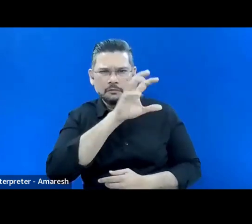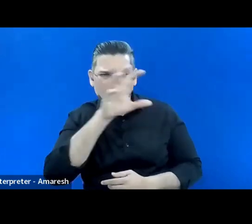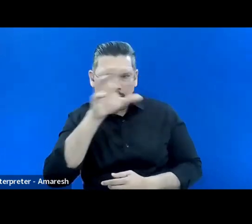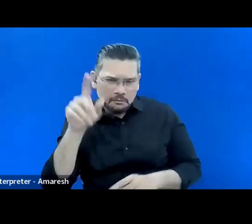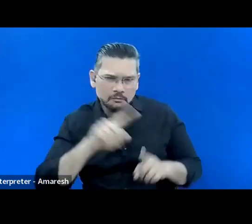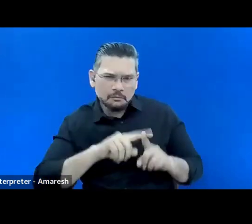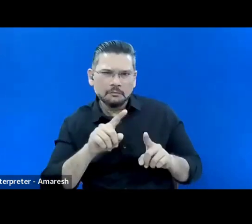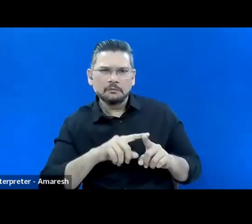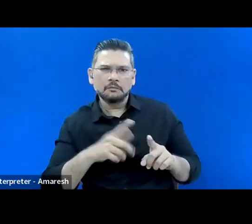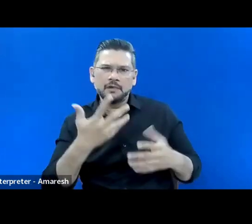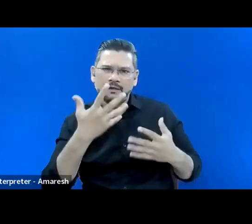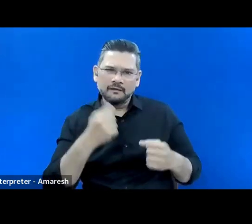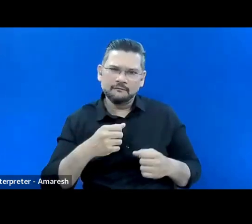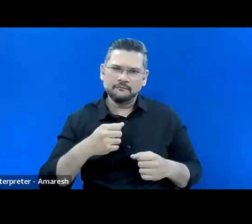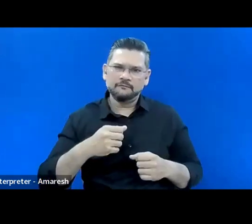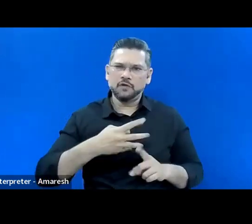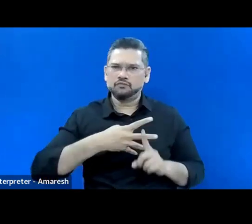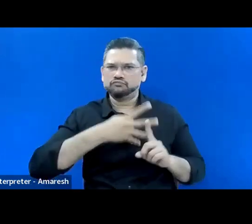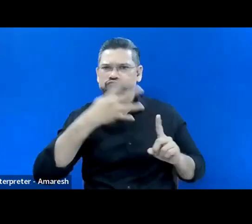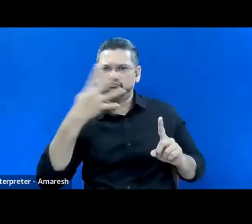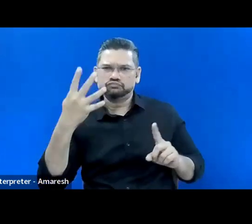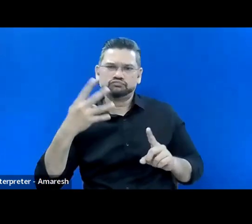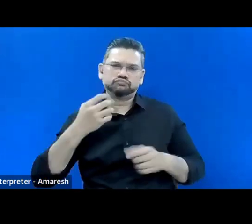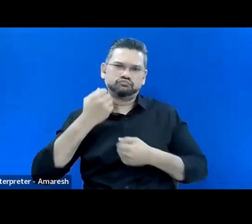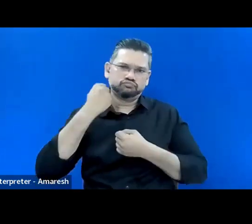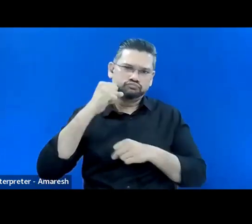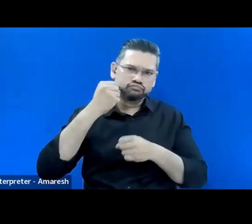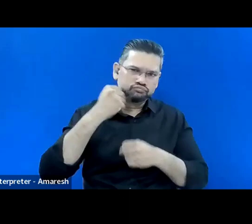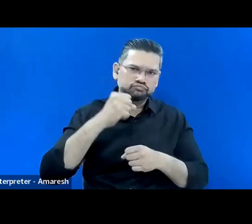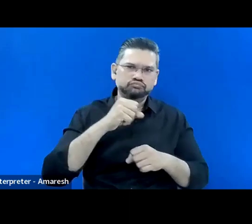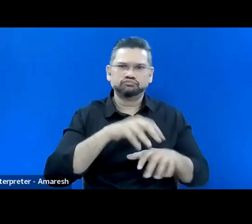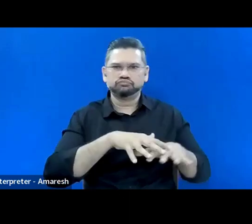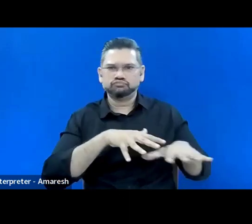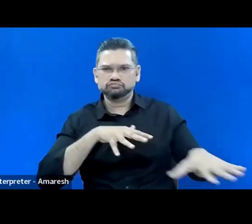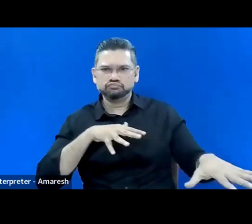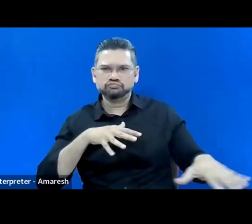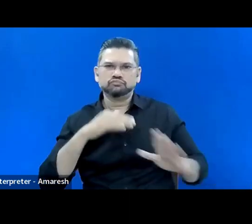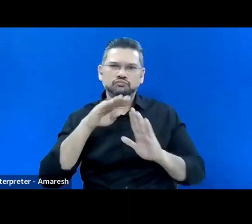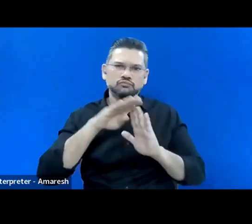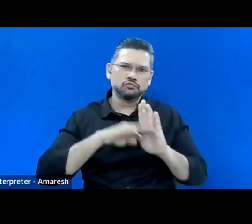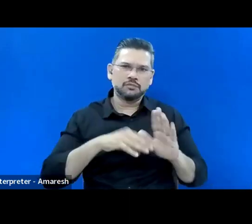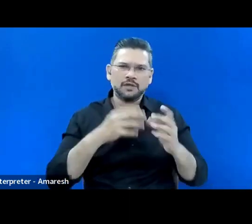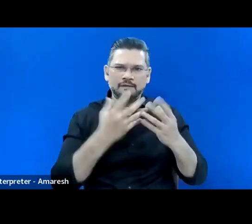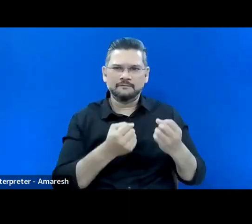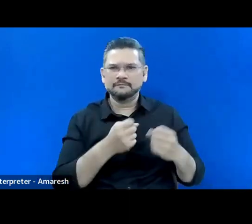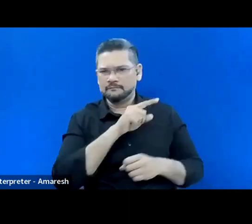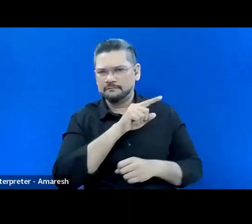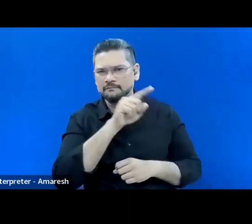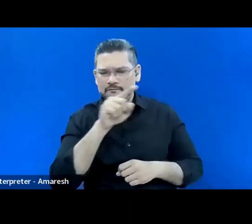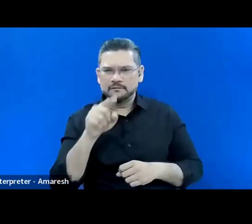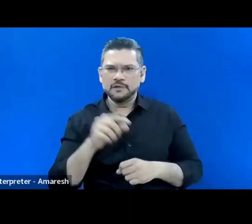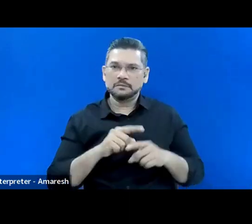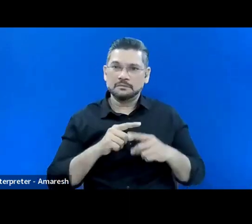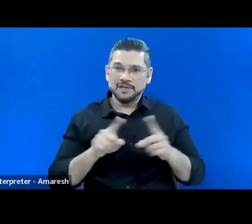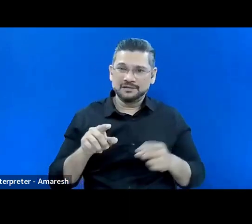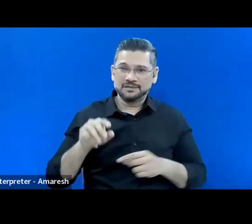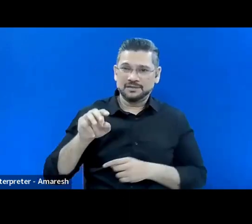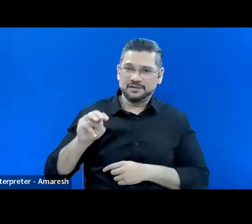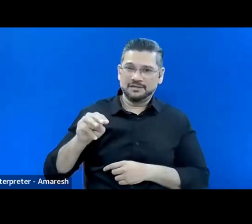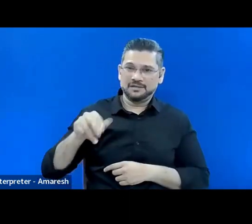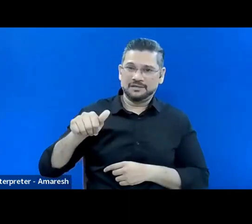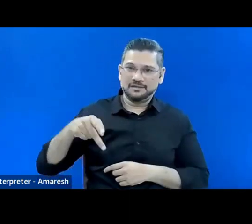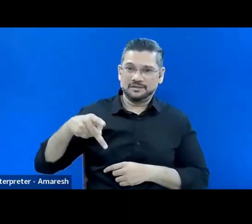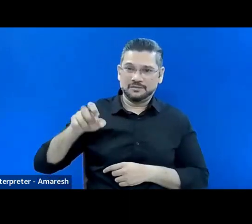pride events for inclusion and awareness for the community. But in certain regions like Manipur, which has been